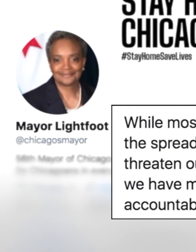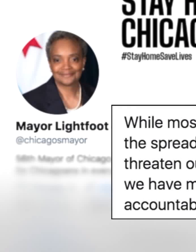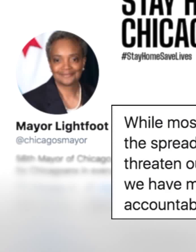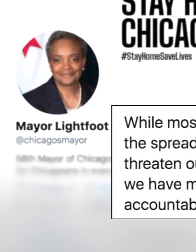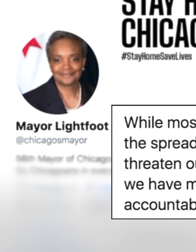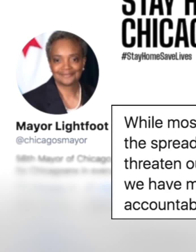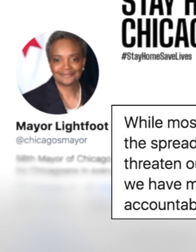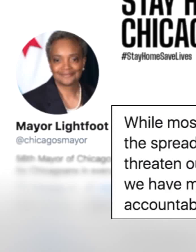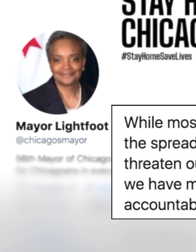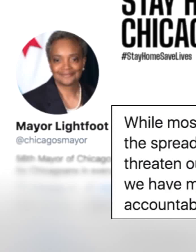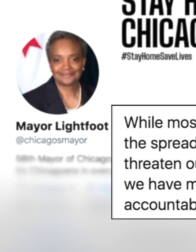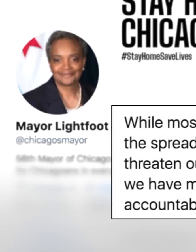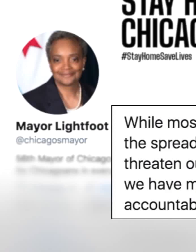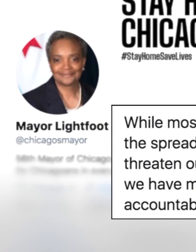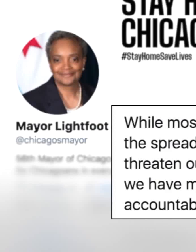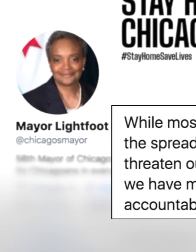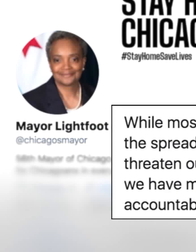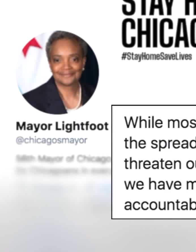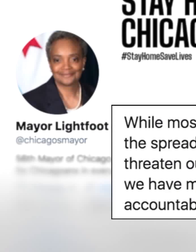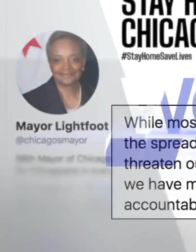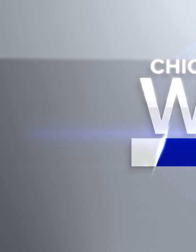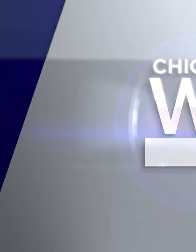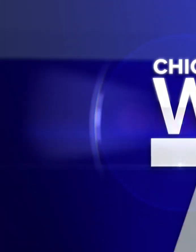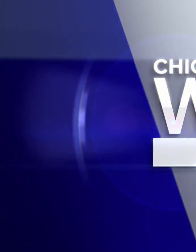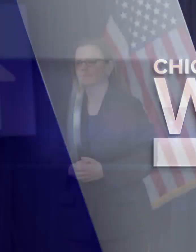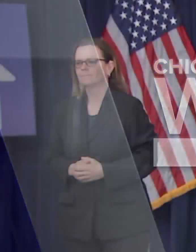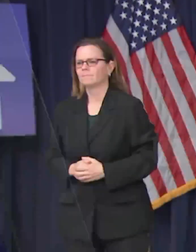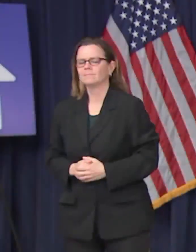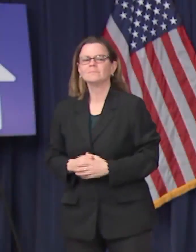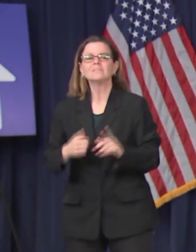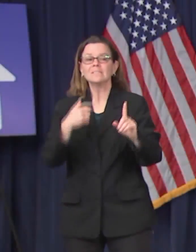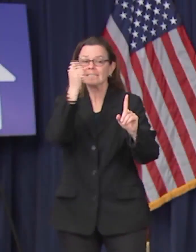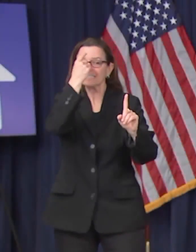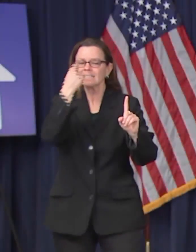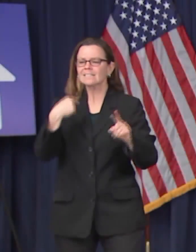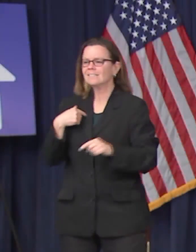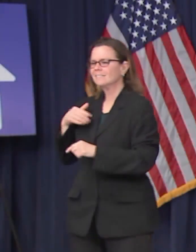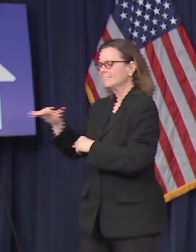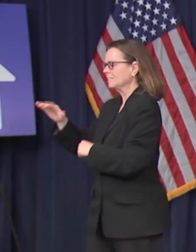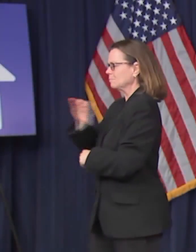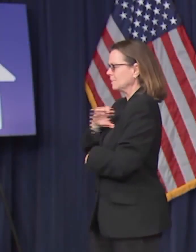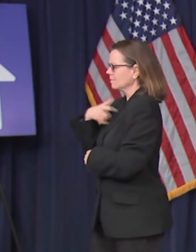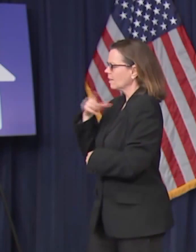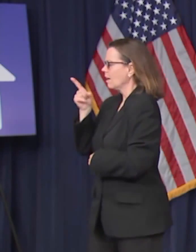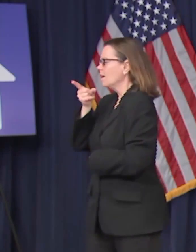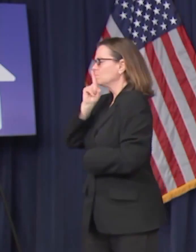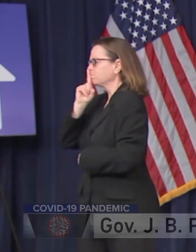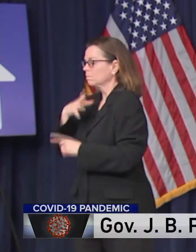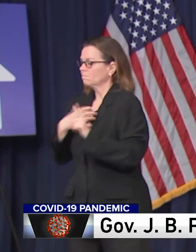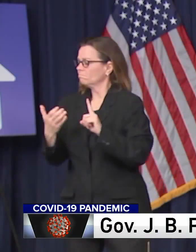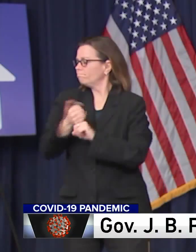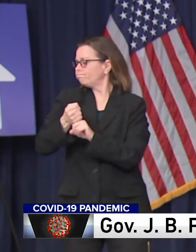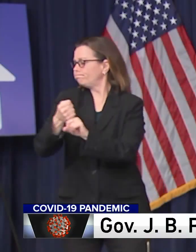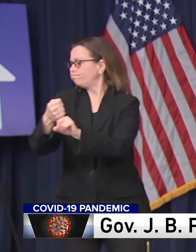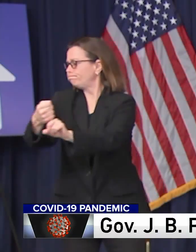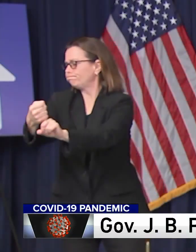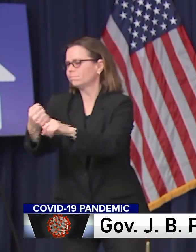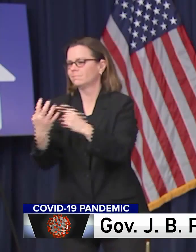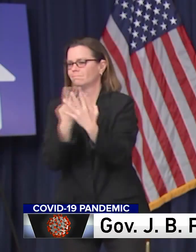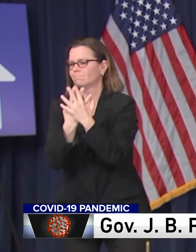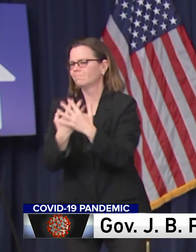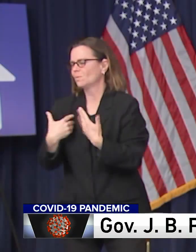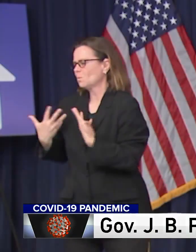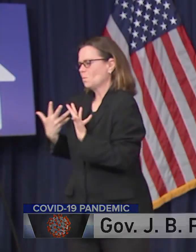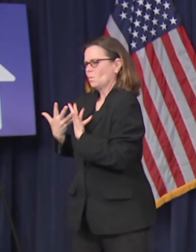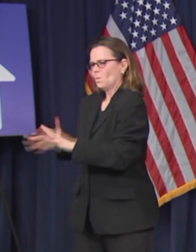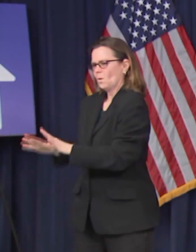video also getting the attention of the governor. If you're putting the community in danger, as a party like that does,